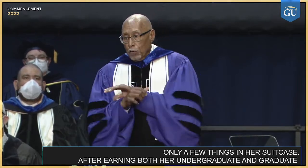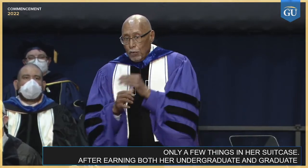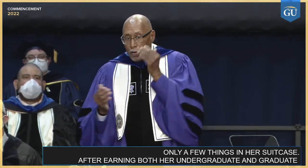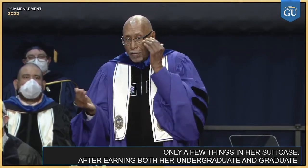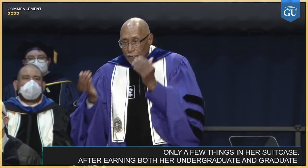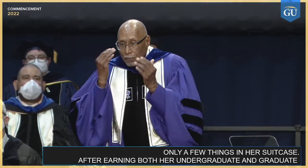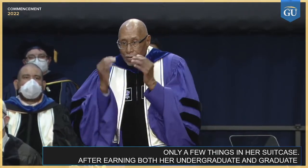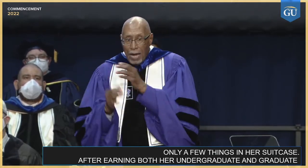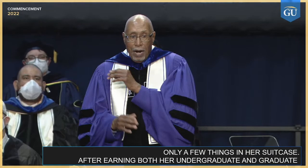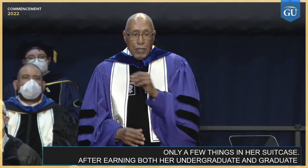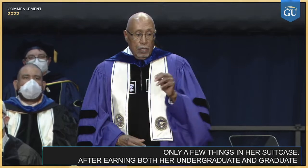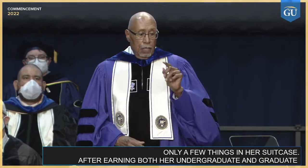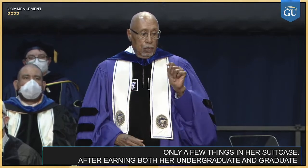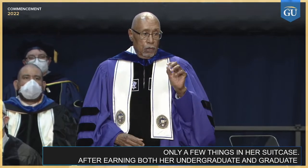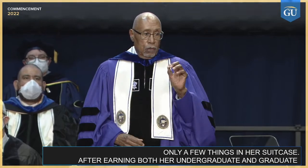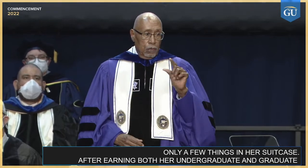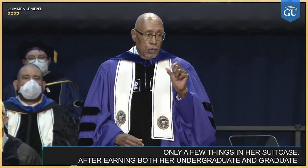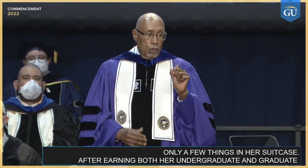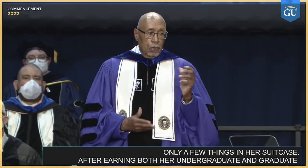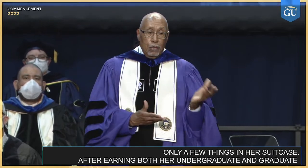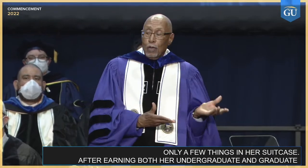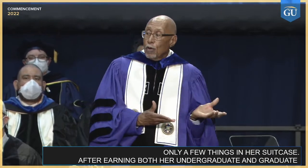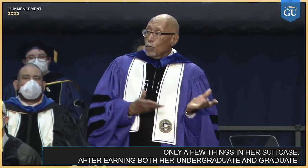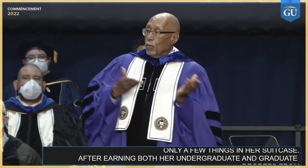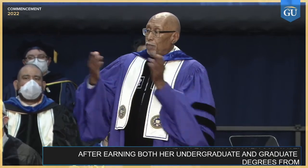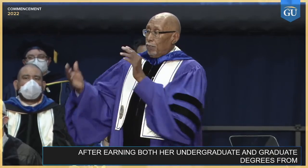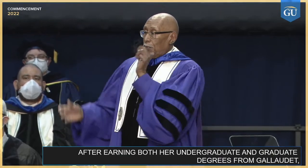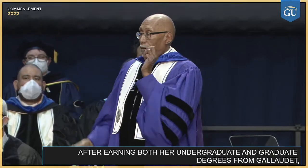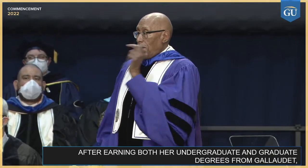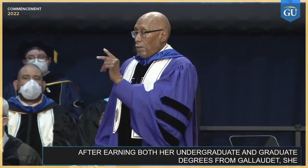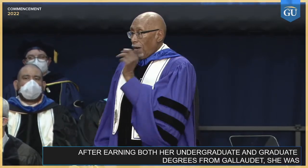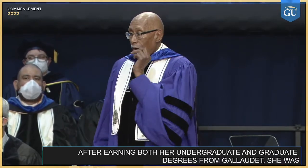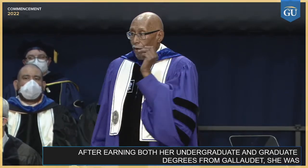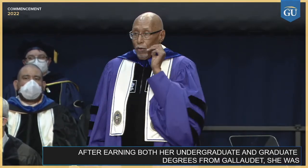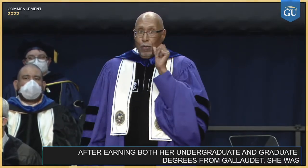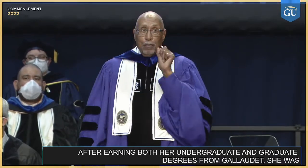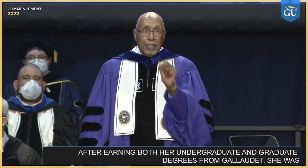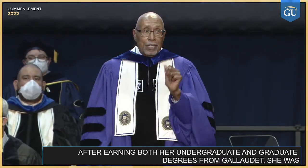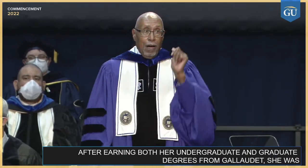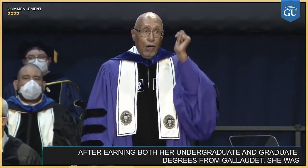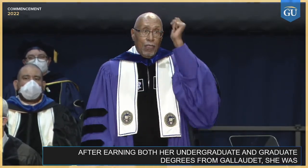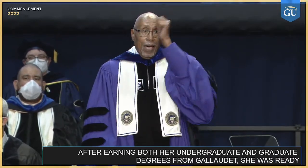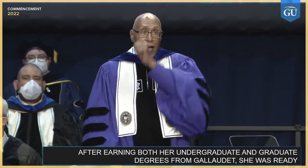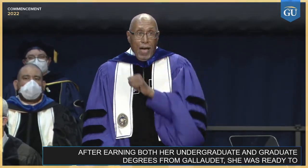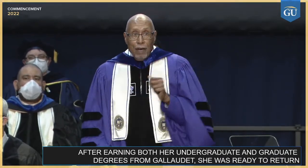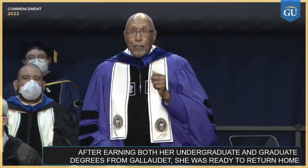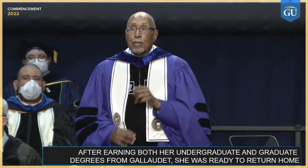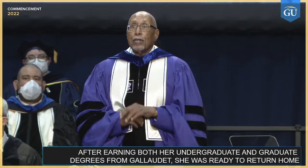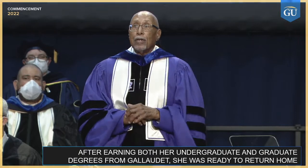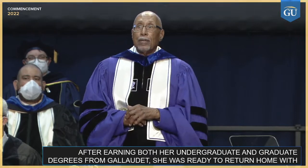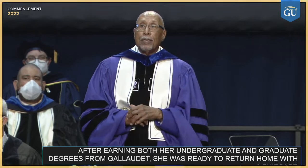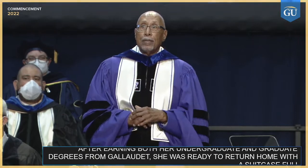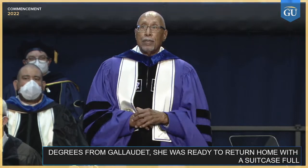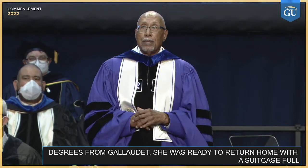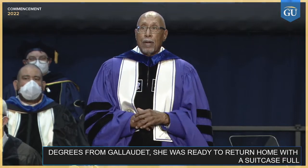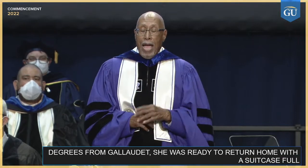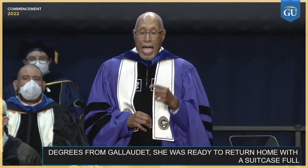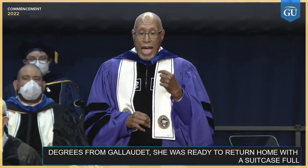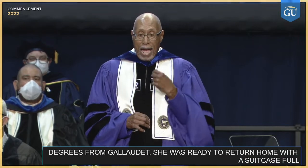to return home with a suitcase full of knowledge and tools back